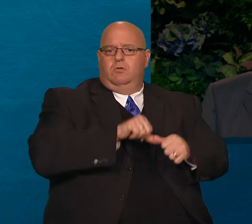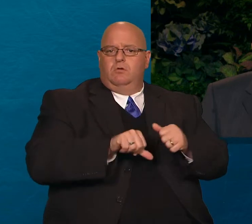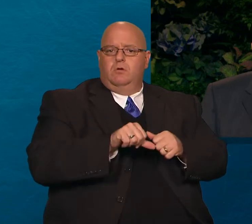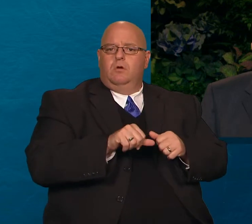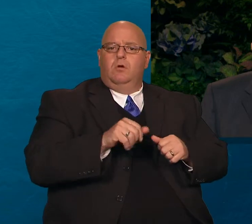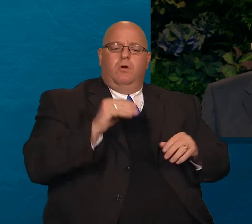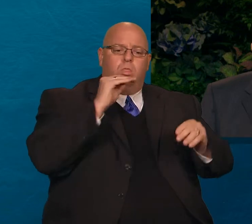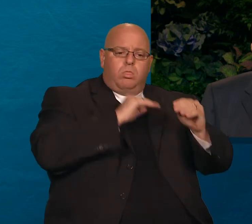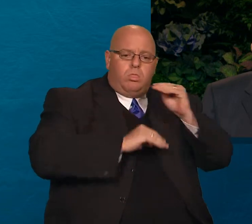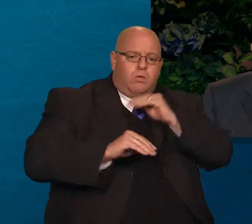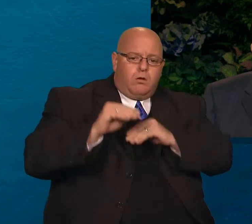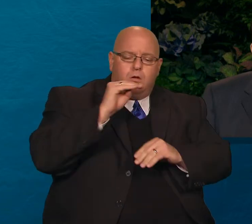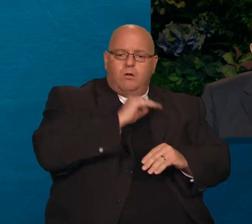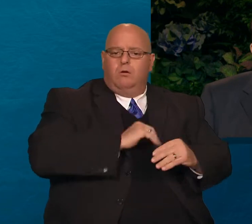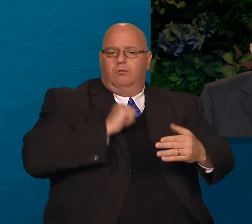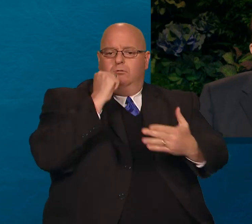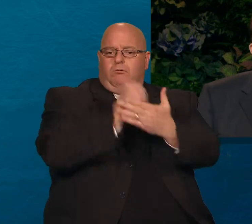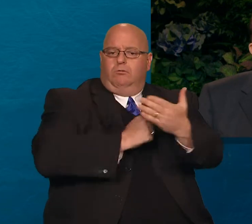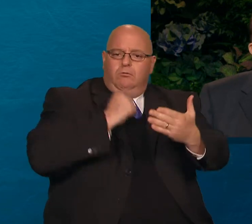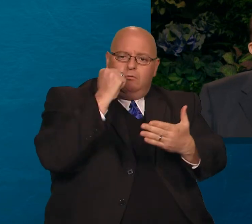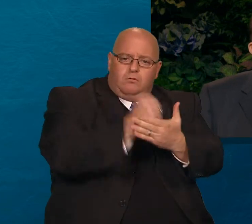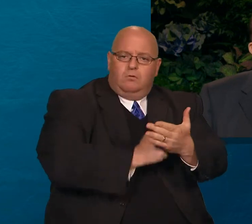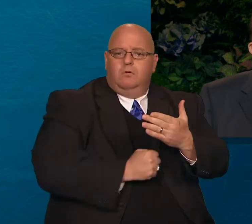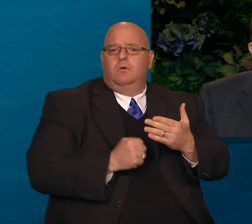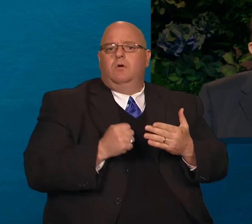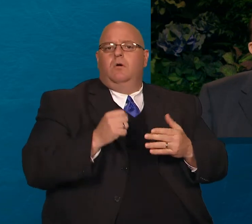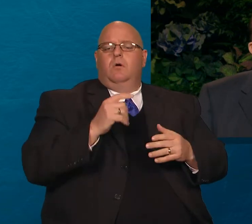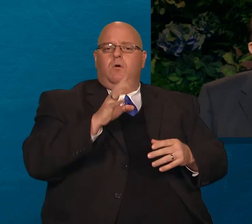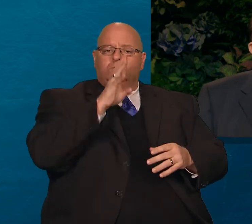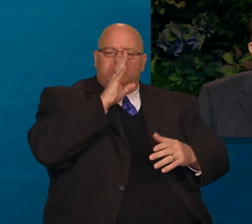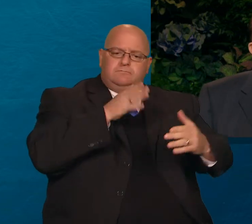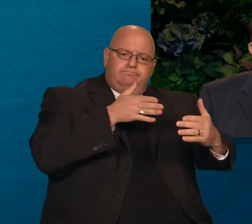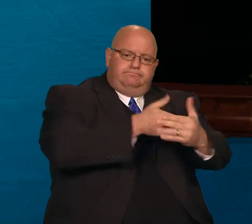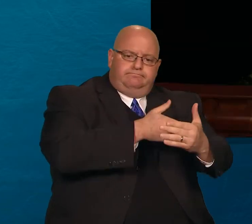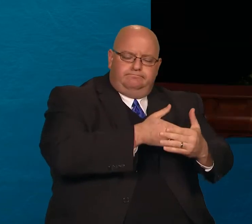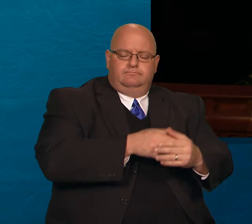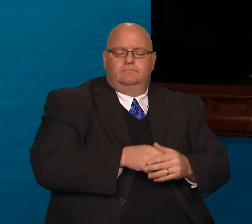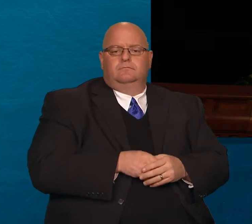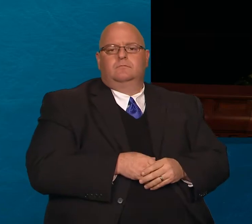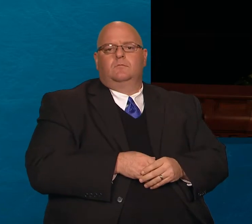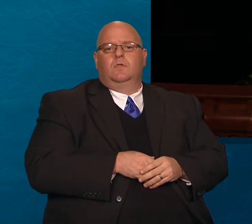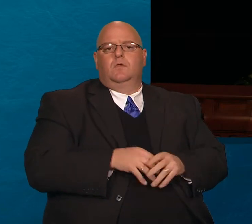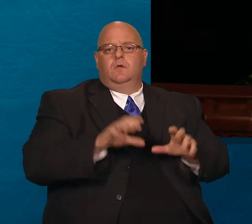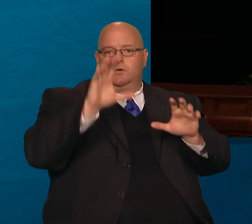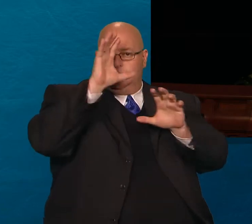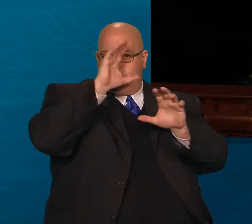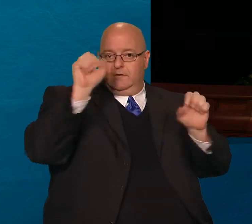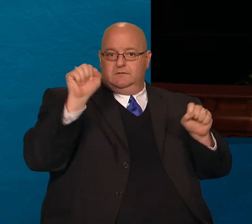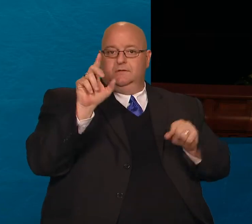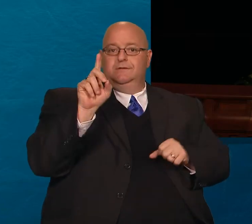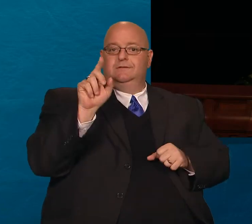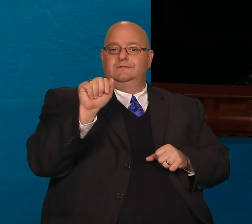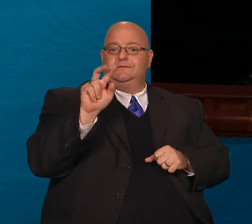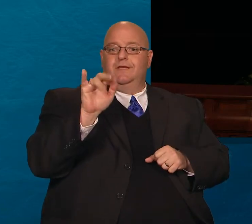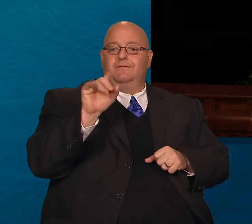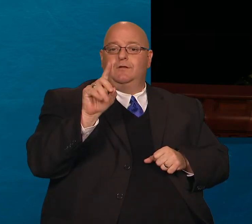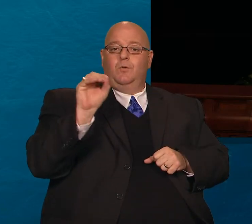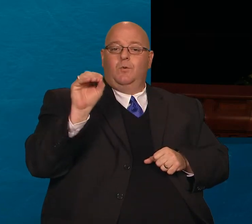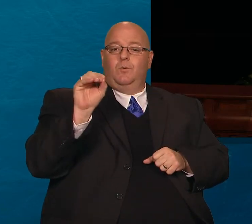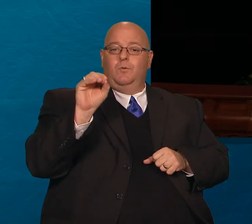neither lying, backbiting, or evil speaking. President David O. McKay